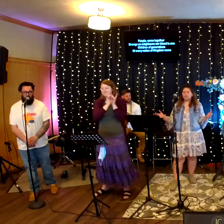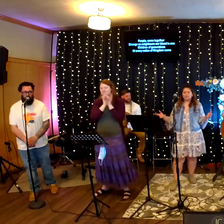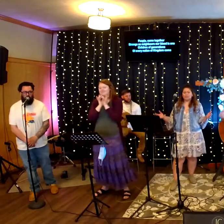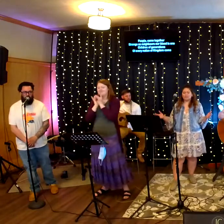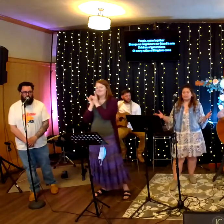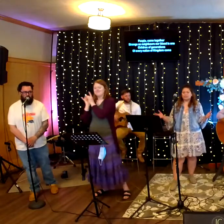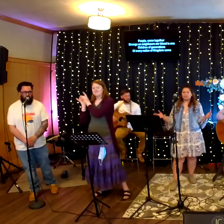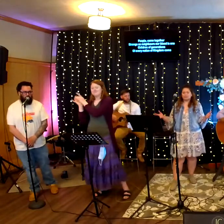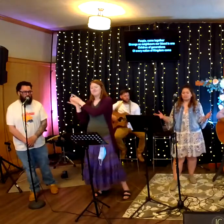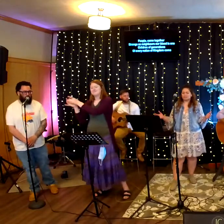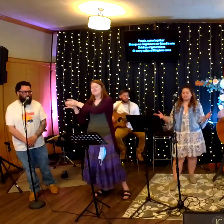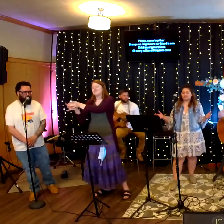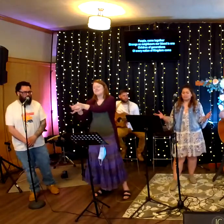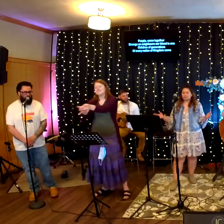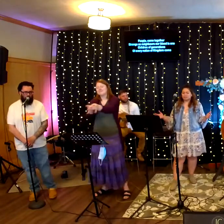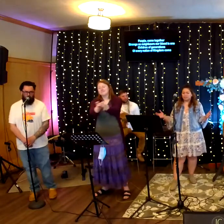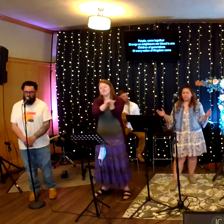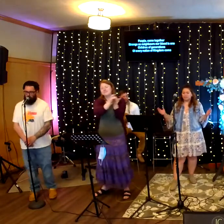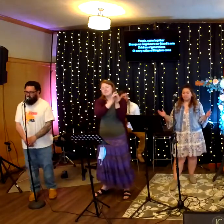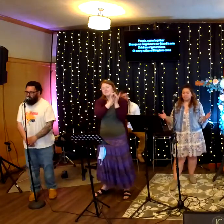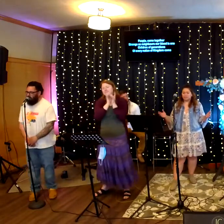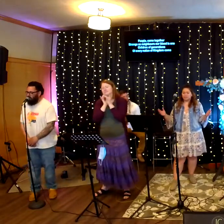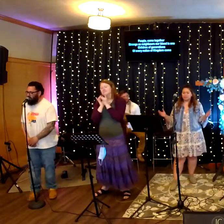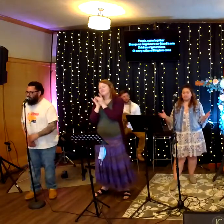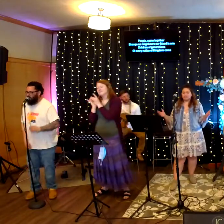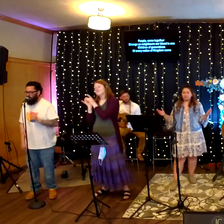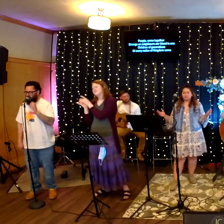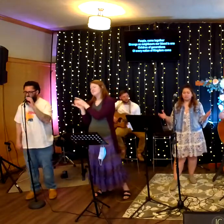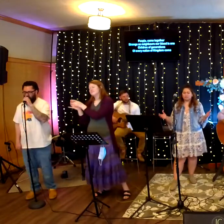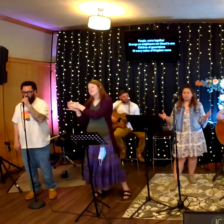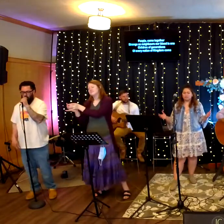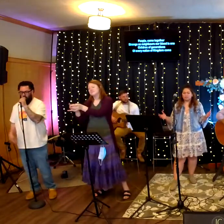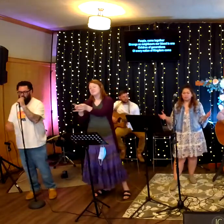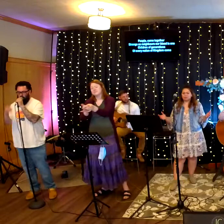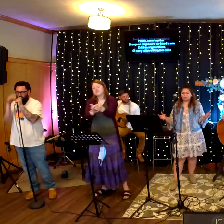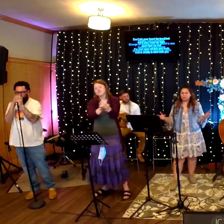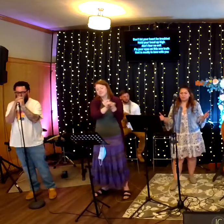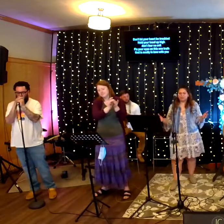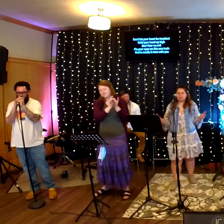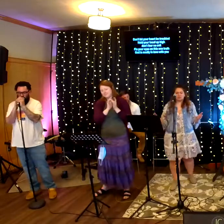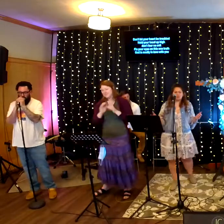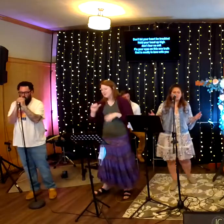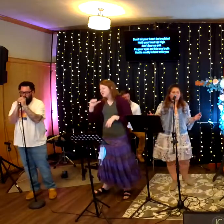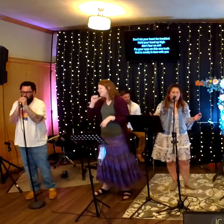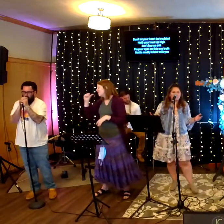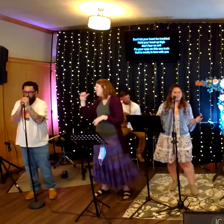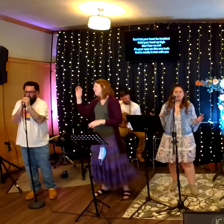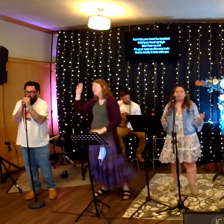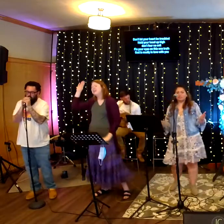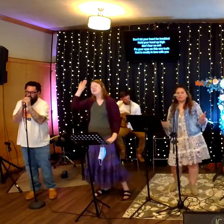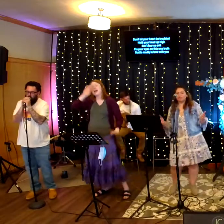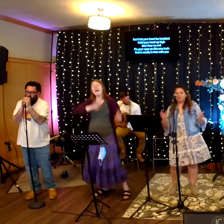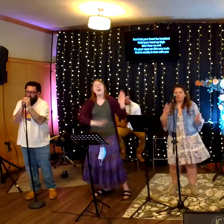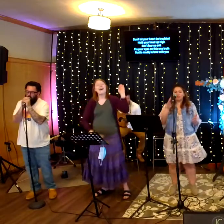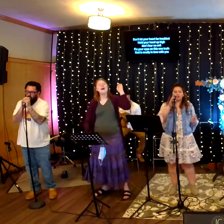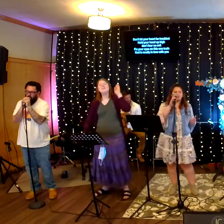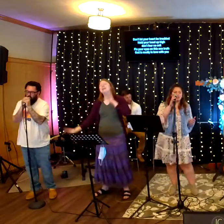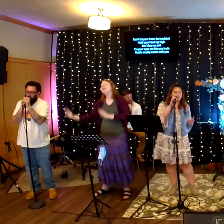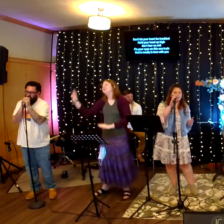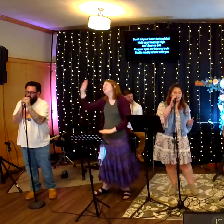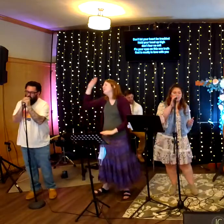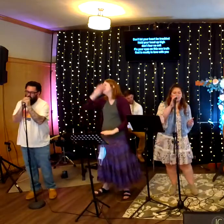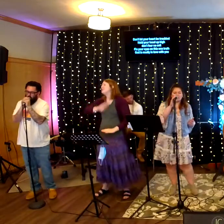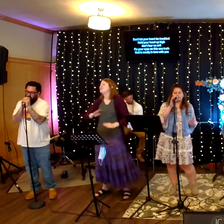different nation of kingdoms come. So don't let your heart